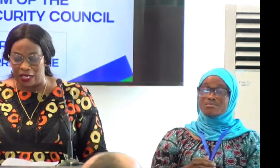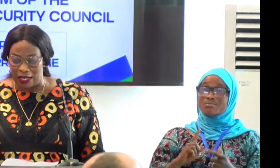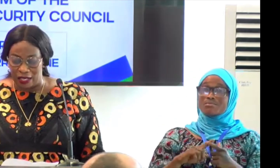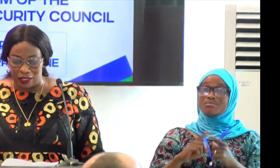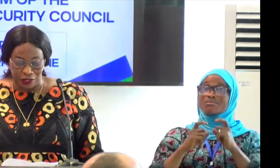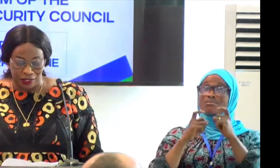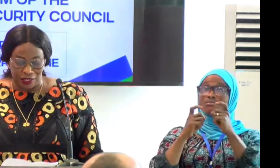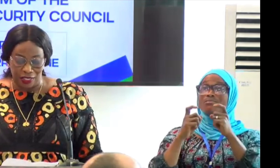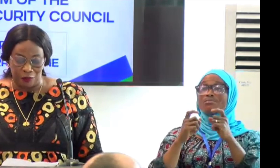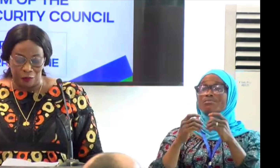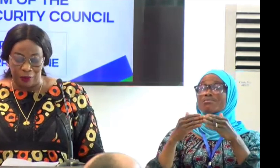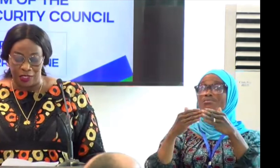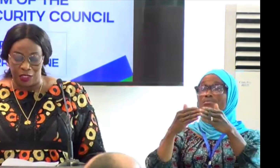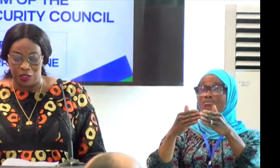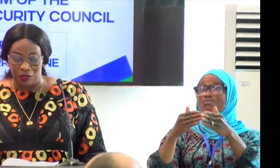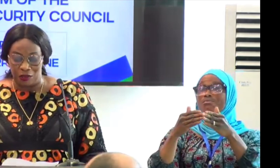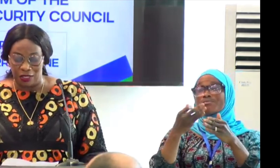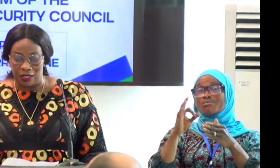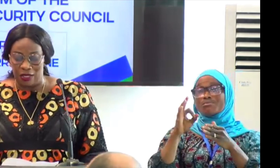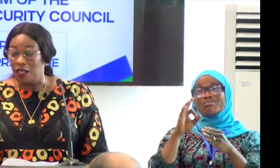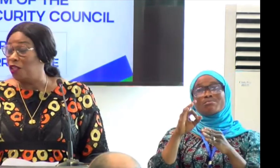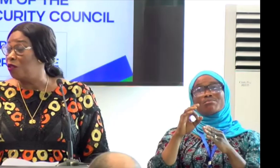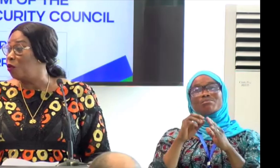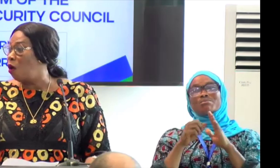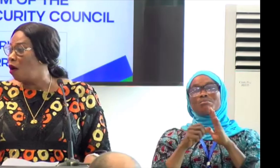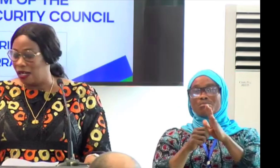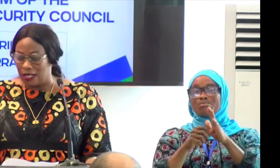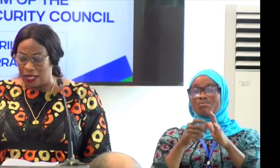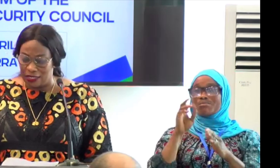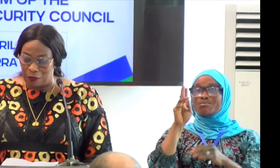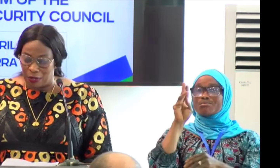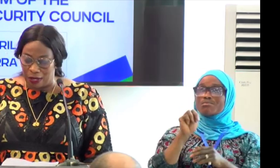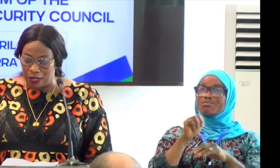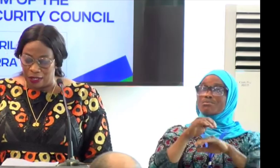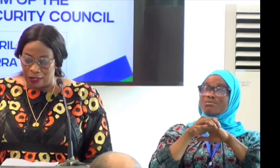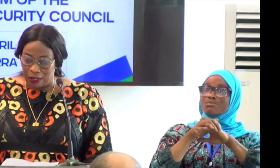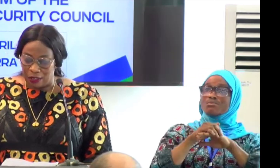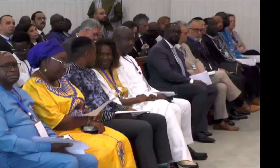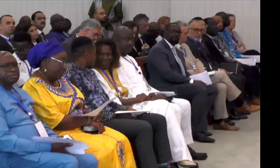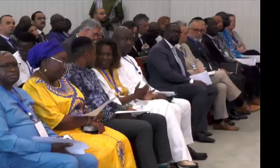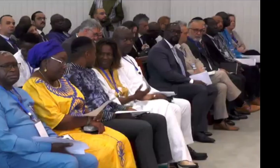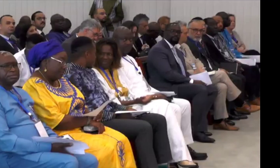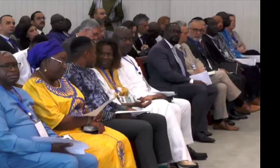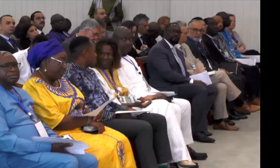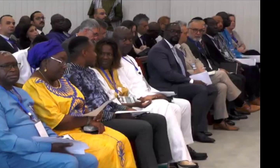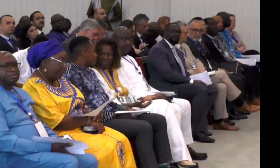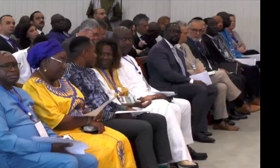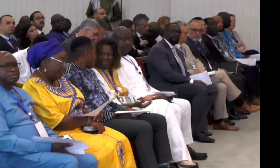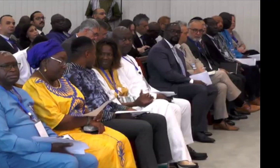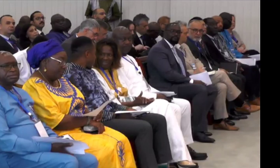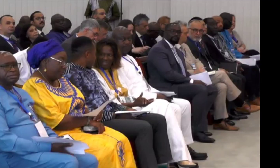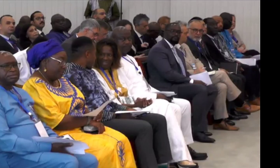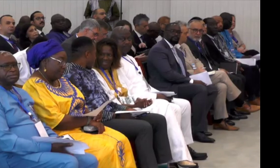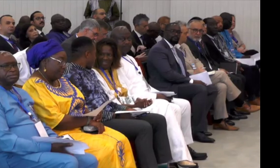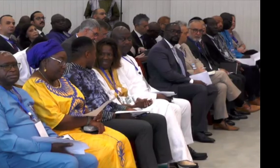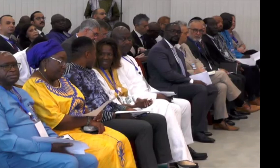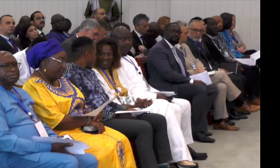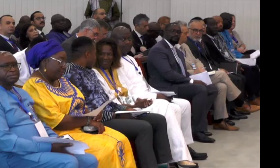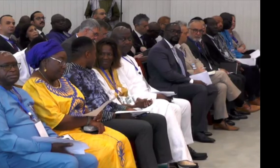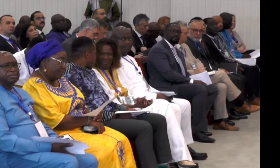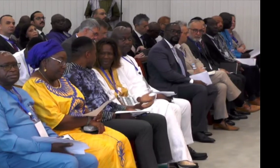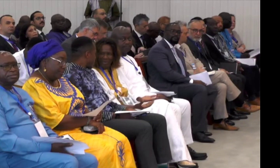further guidance to the C10 permanent missions in New York and Addis Ababa on substantive and procedural